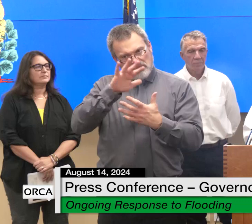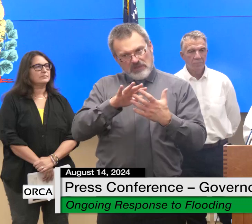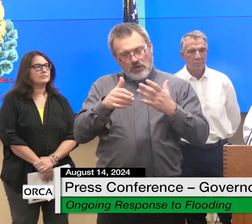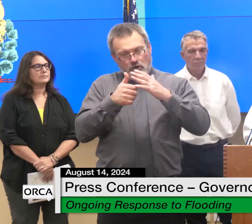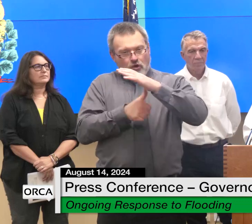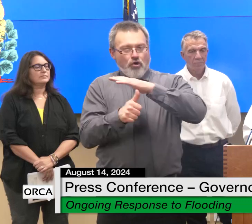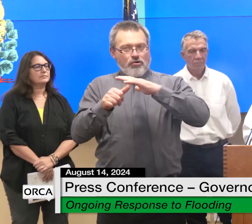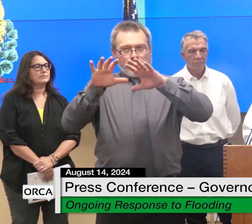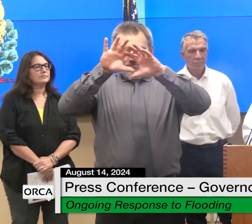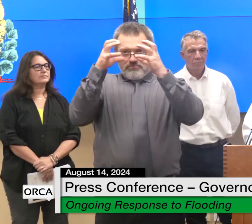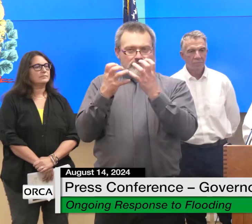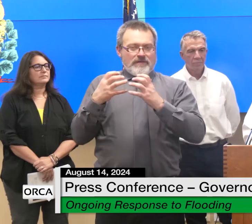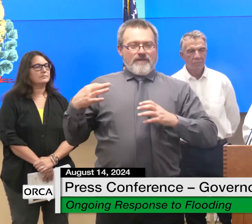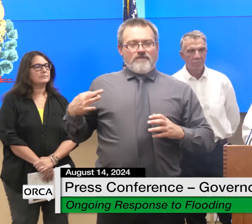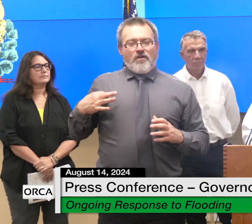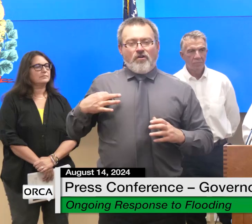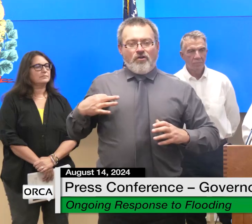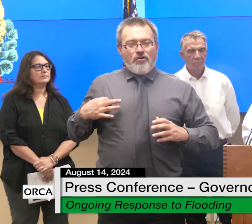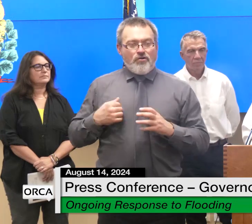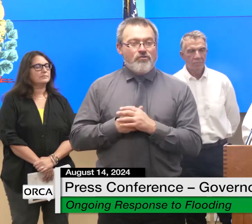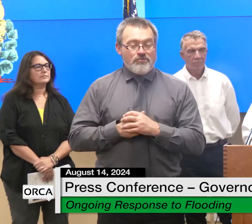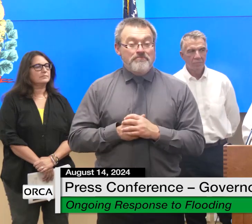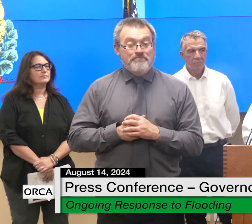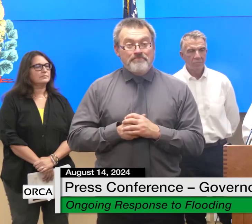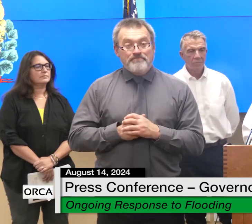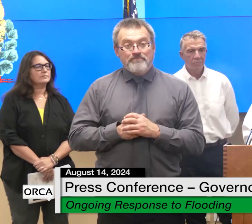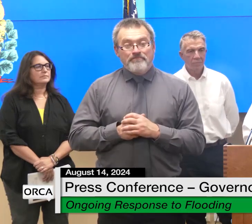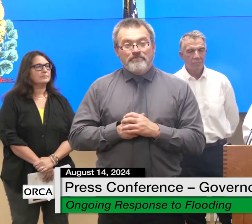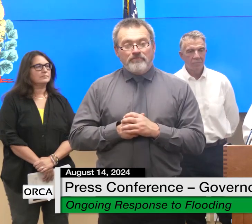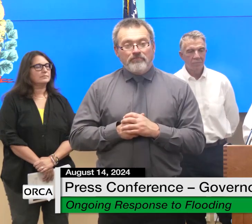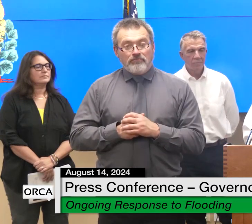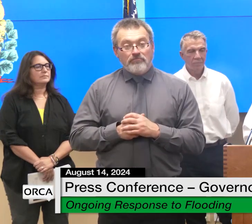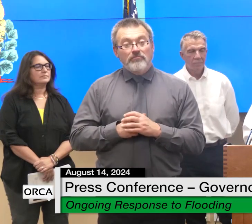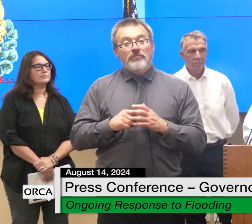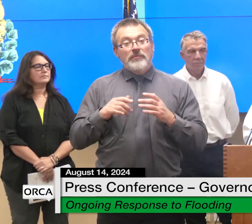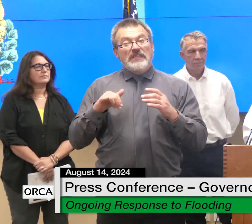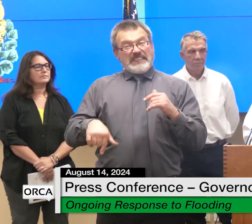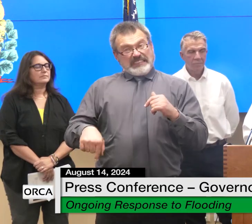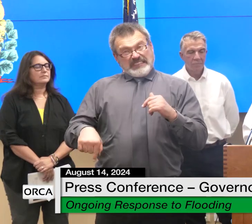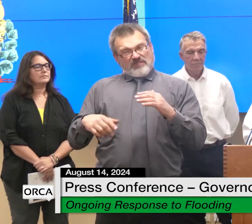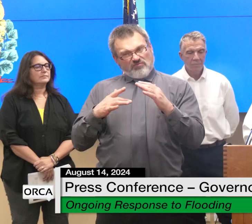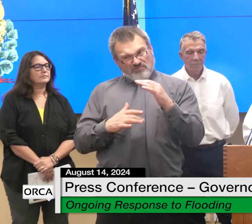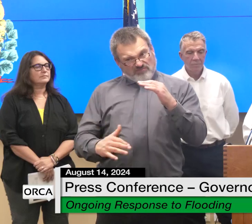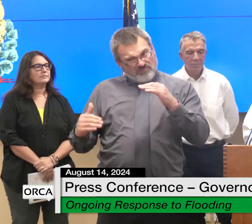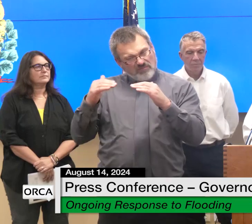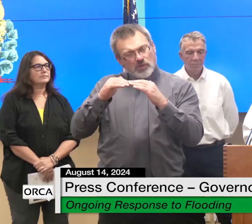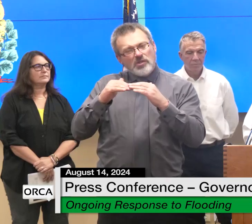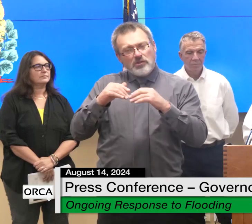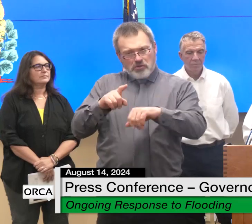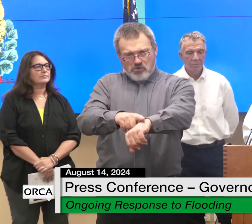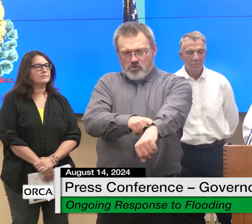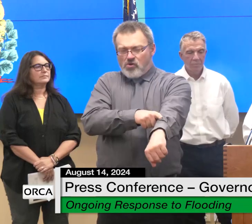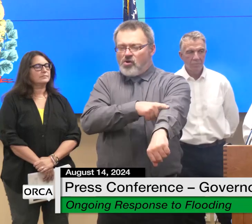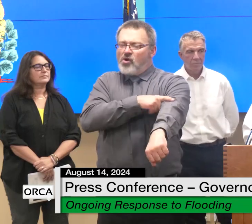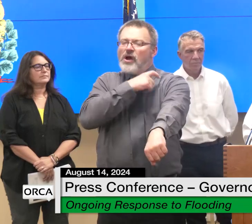assistance. As I have said before, recovery is a long process. Teams are